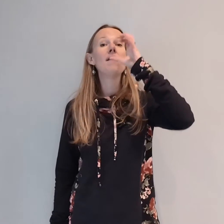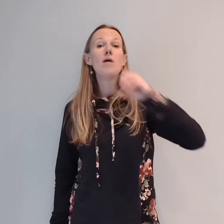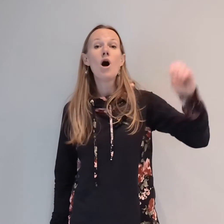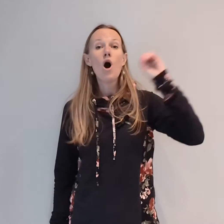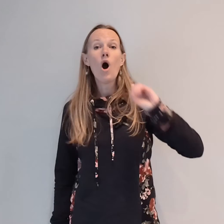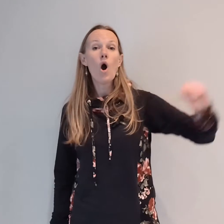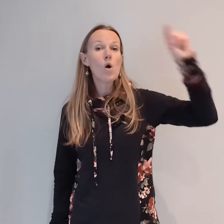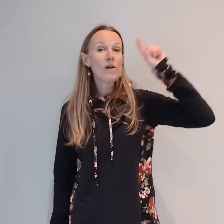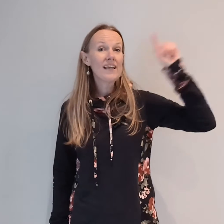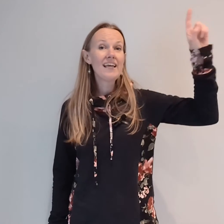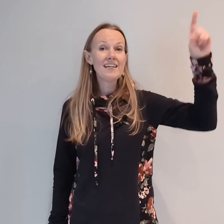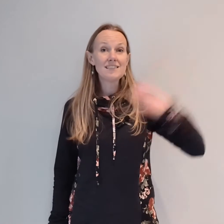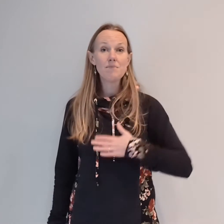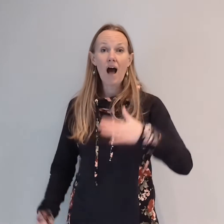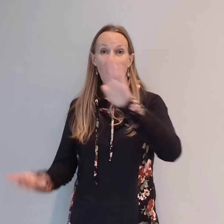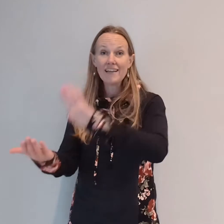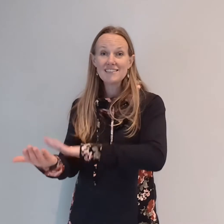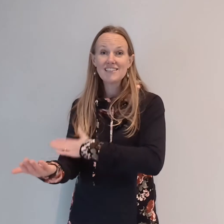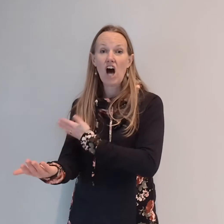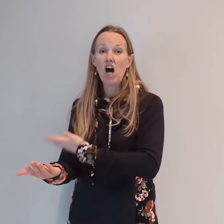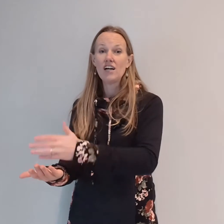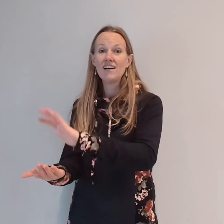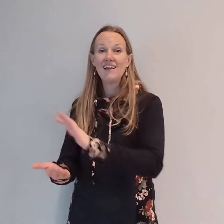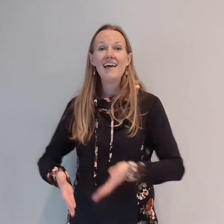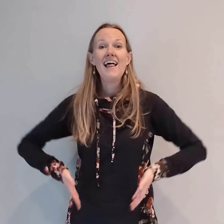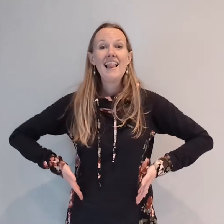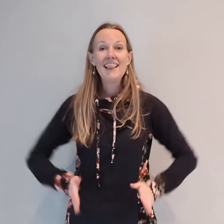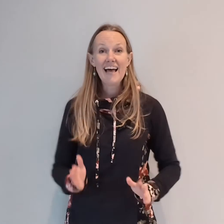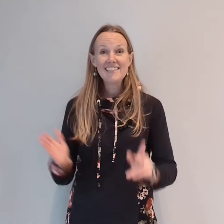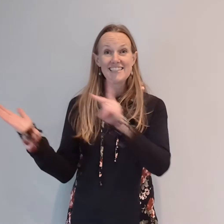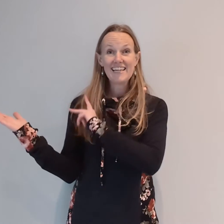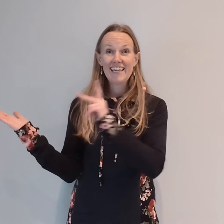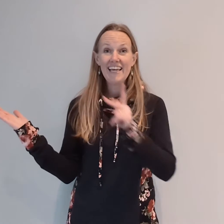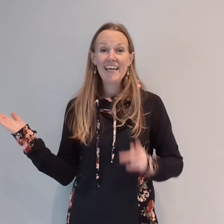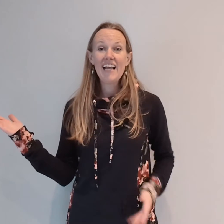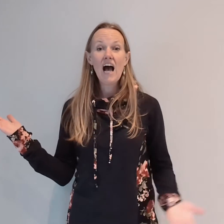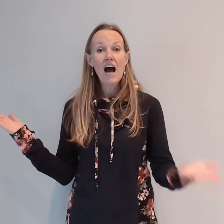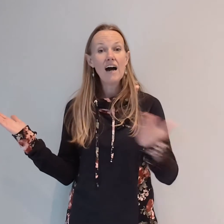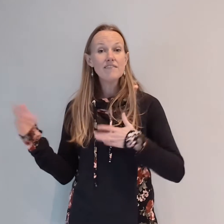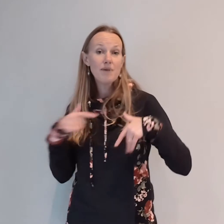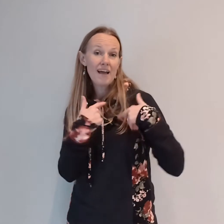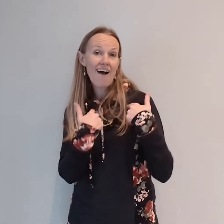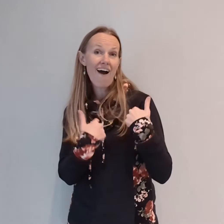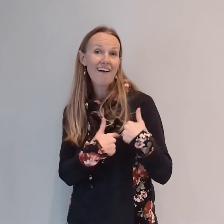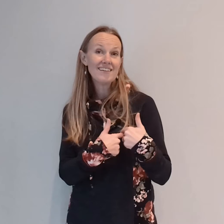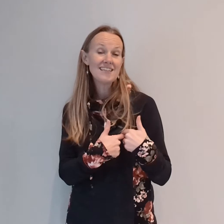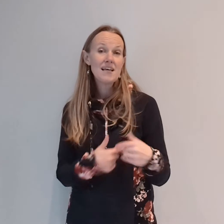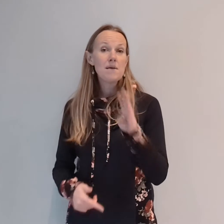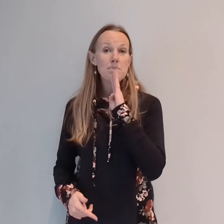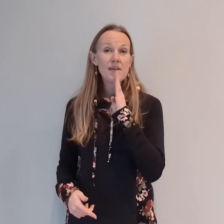from. Oh, he is my song. Let the King of my heart be